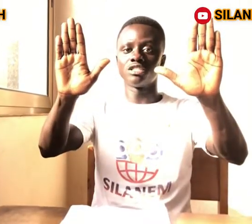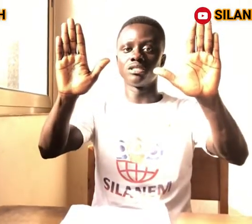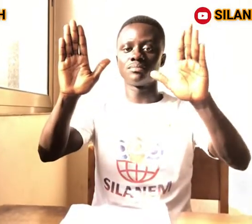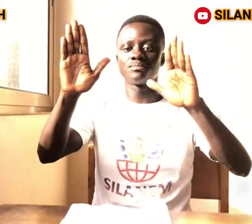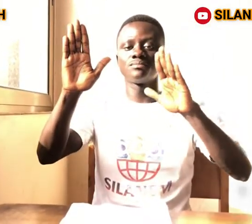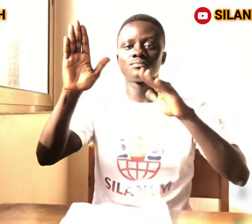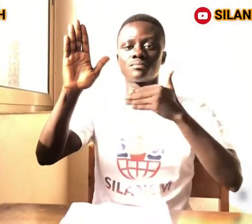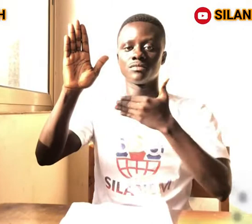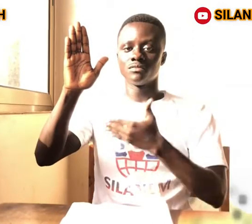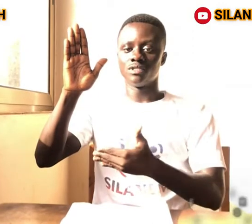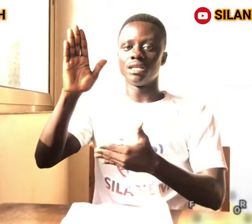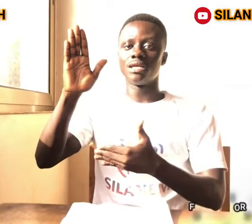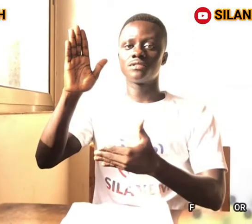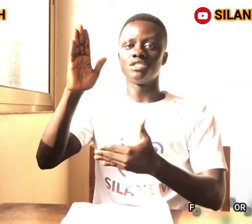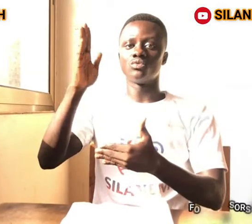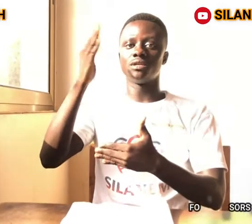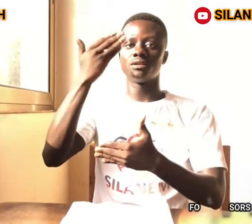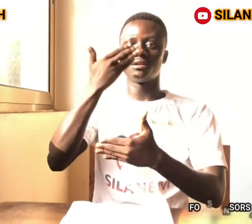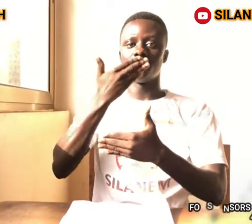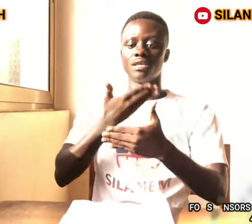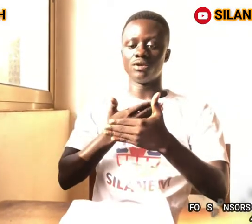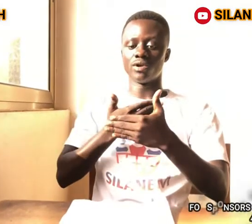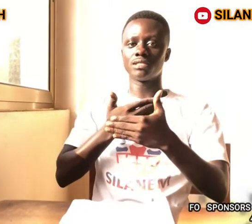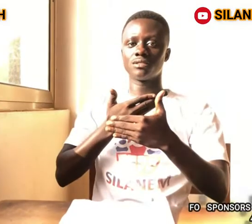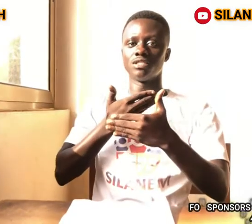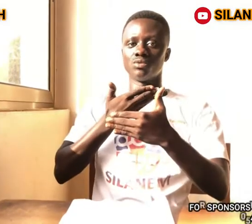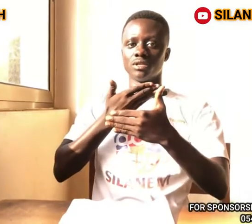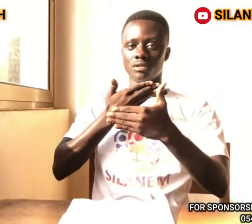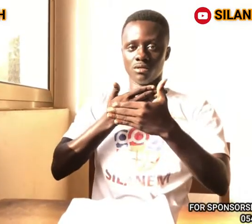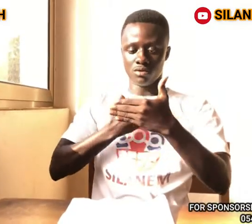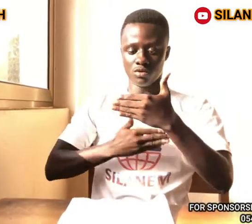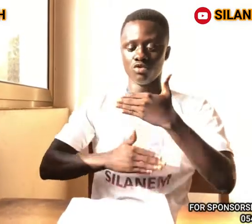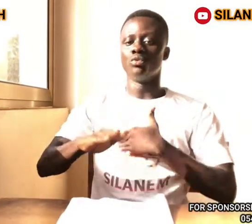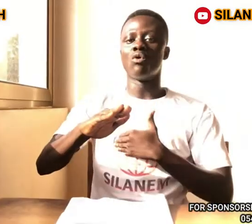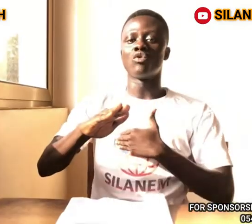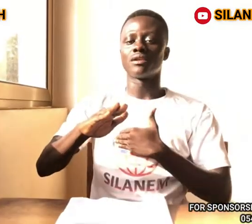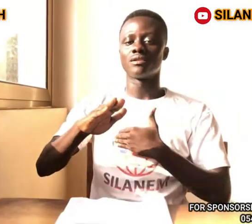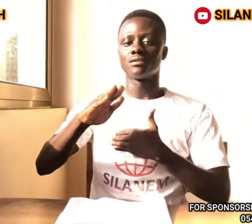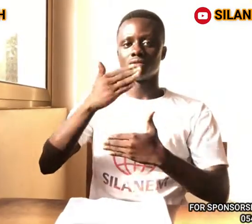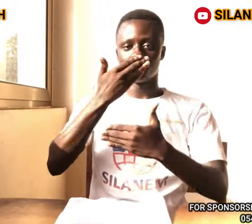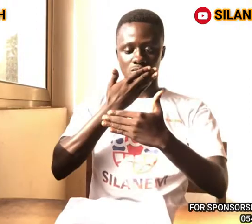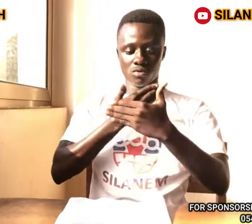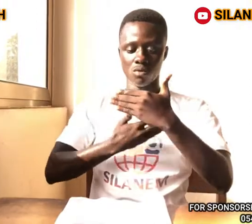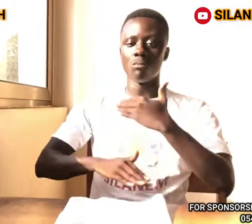handship, the left this way, and then the right this way. You born.